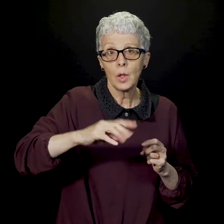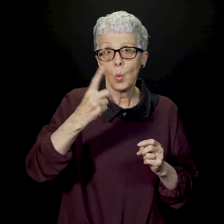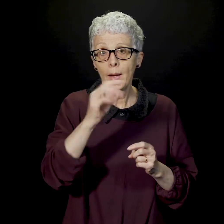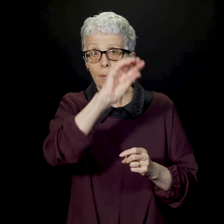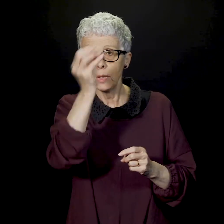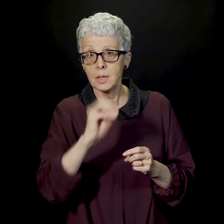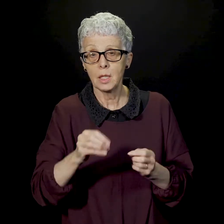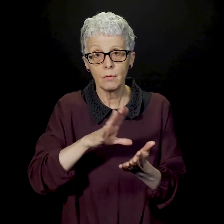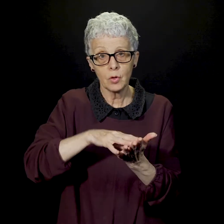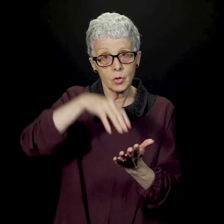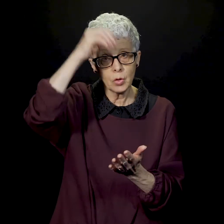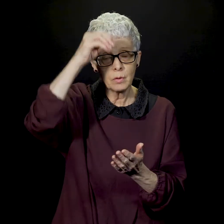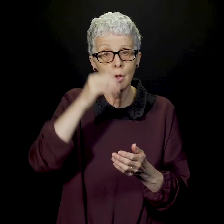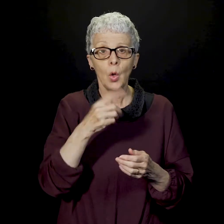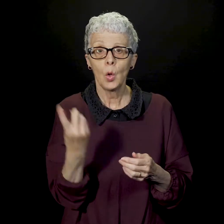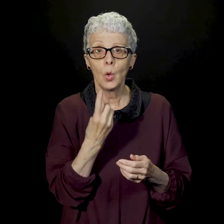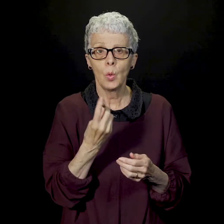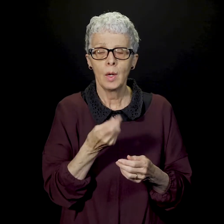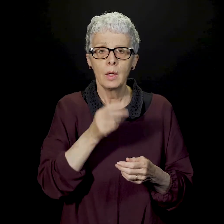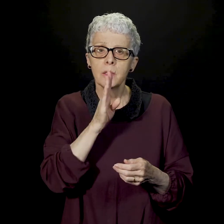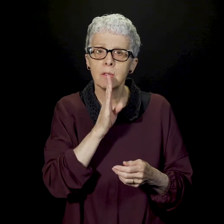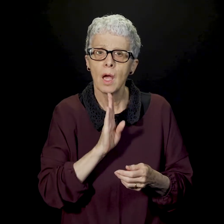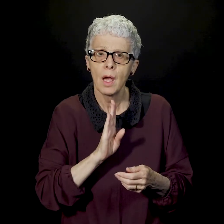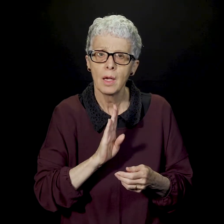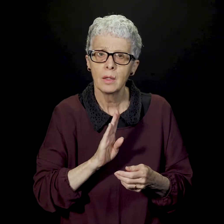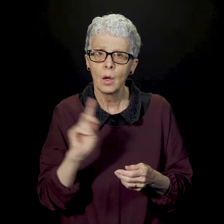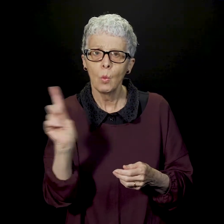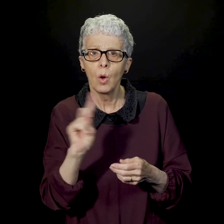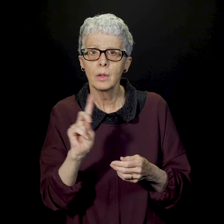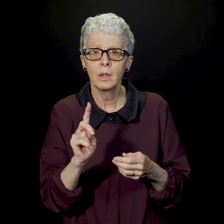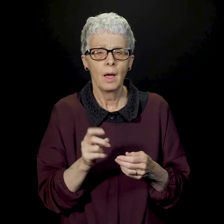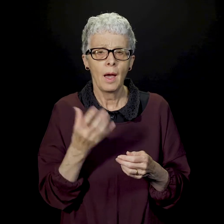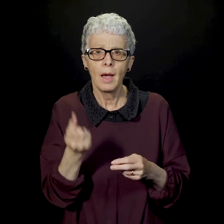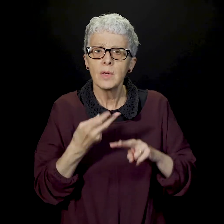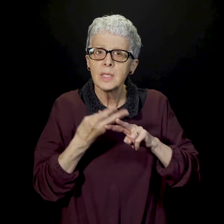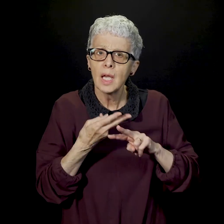of students who expressed sadness and despair about hooking up.